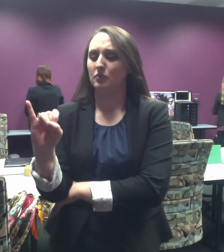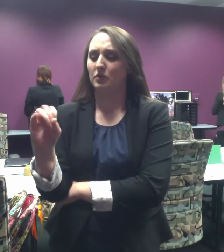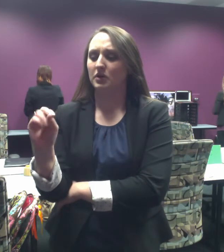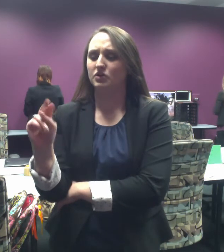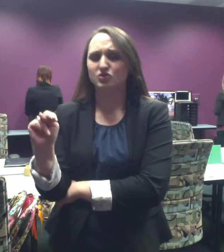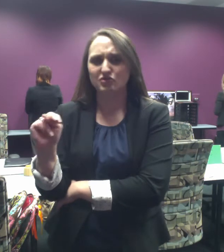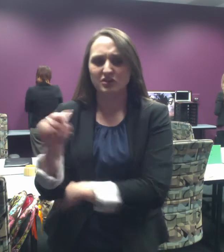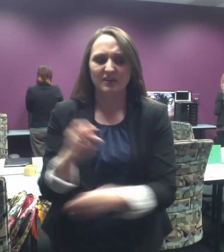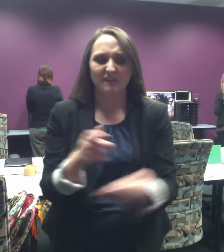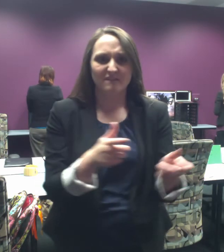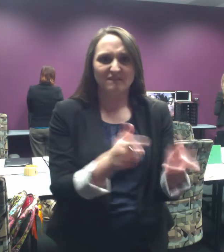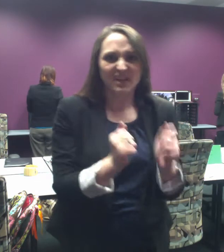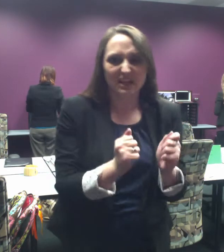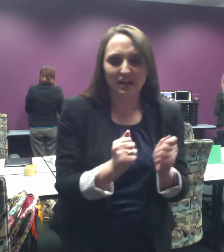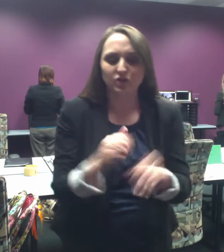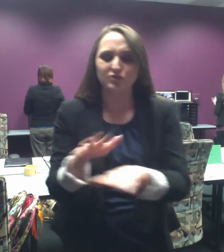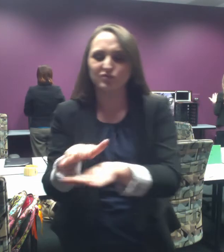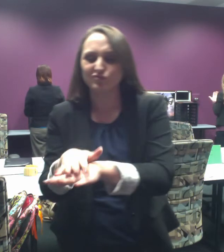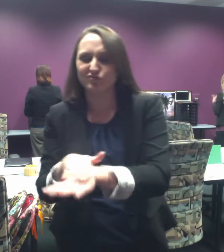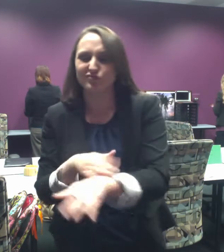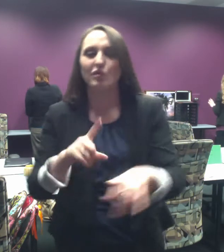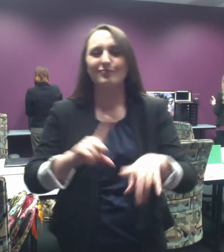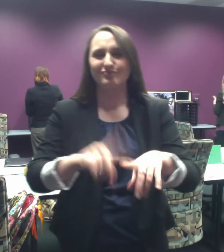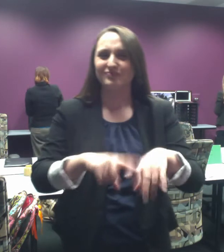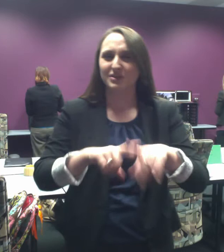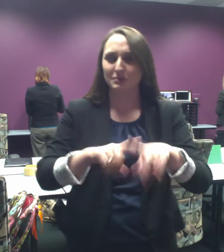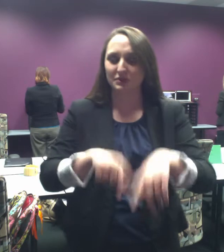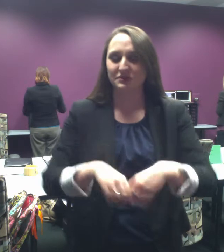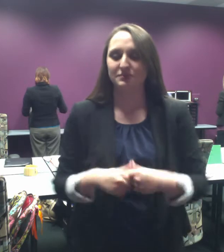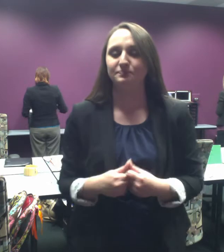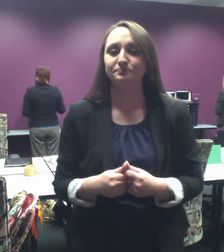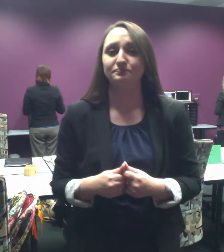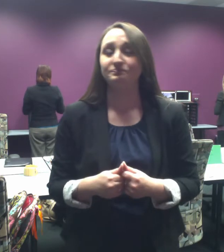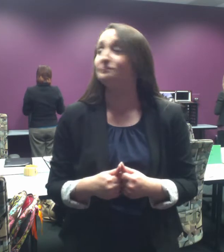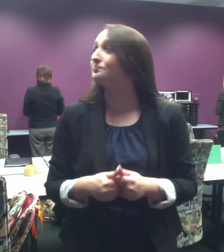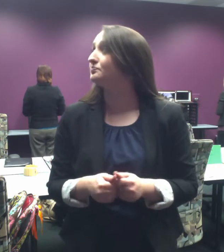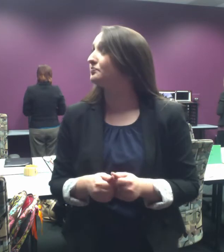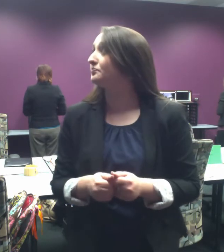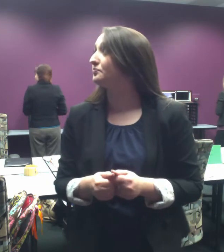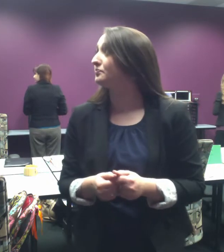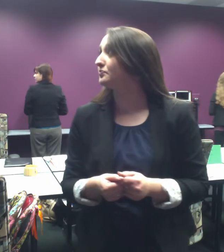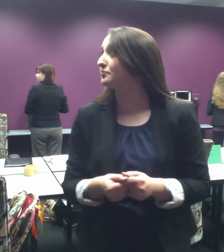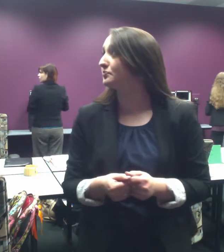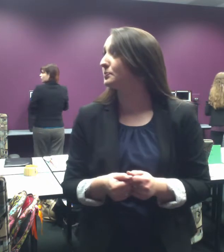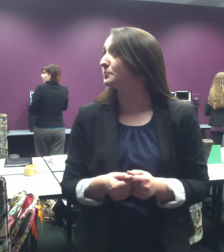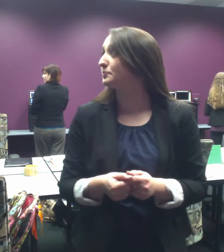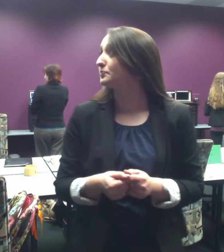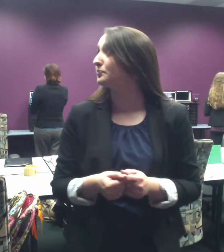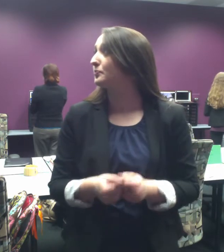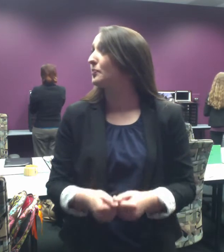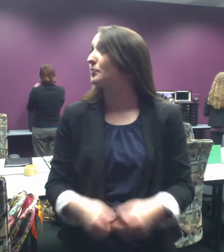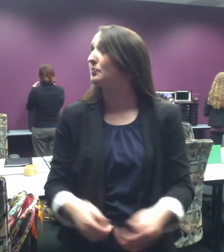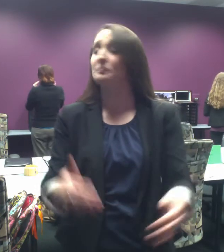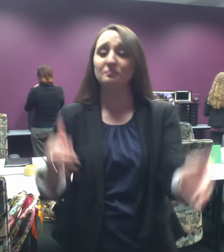Does everybody got this? Okay. Other term, the two major ones, we're looking at evaporation, and this is the second one,